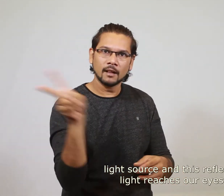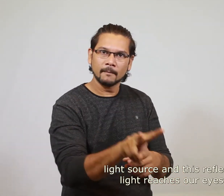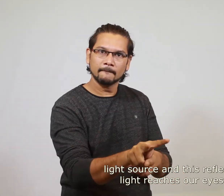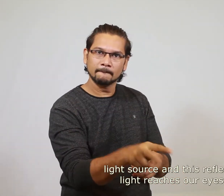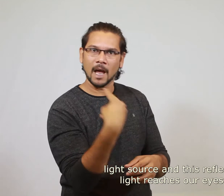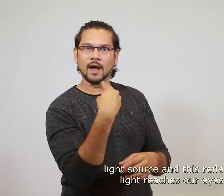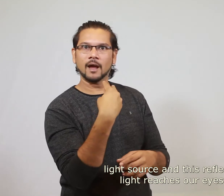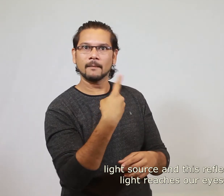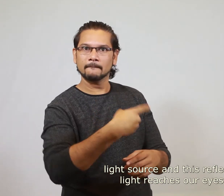our eyes.